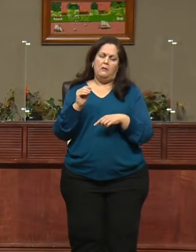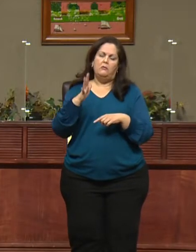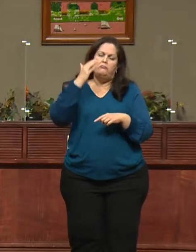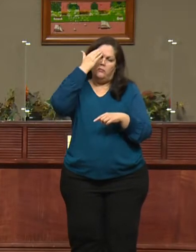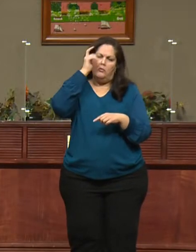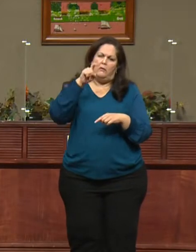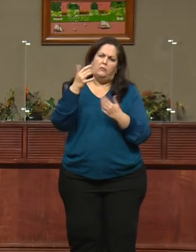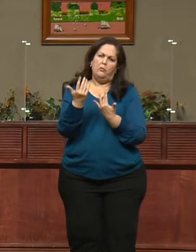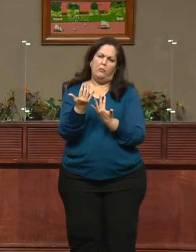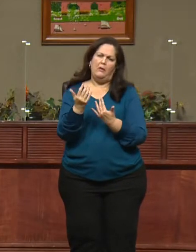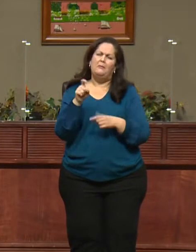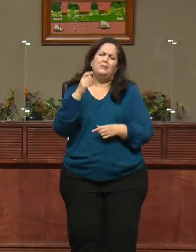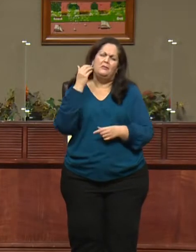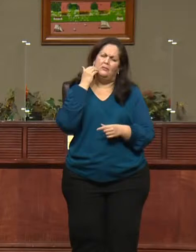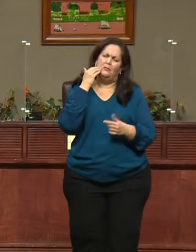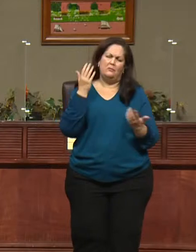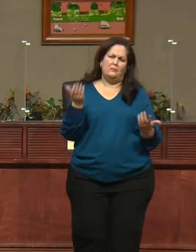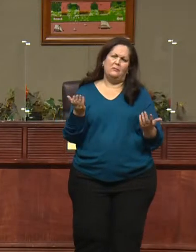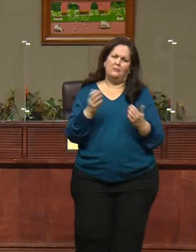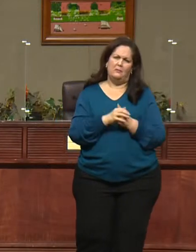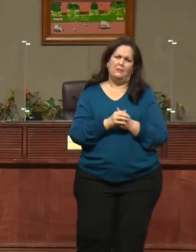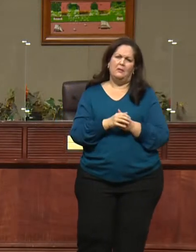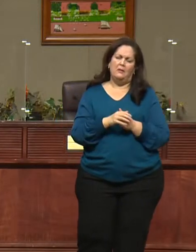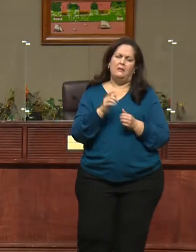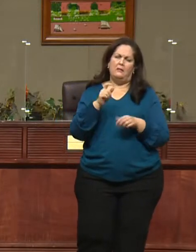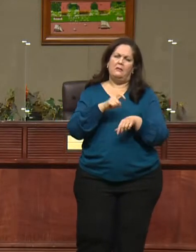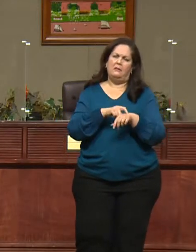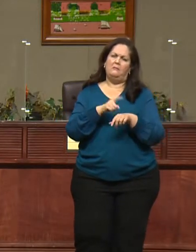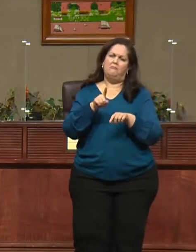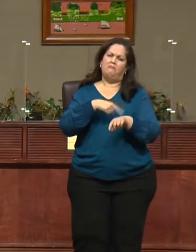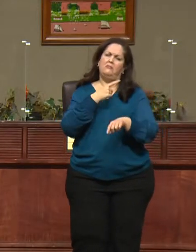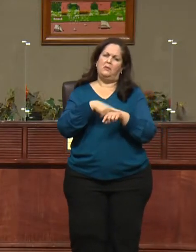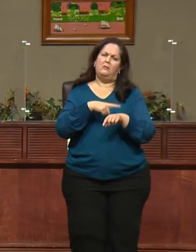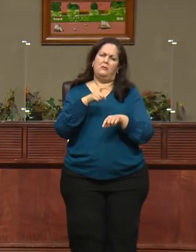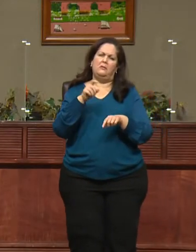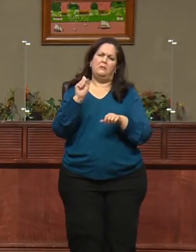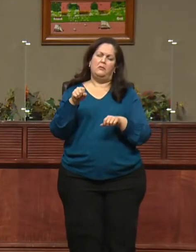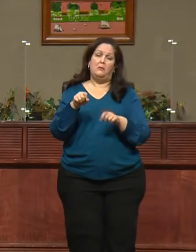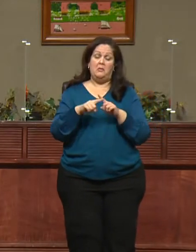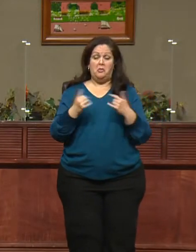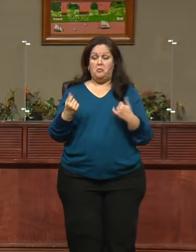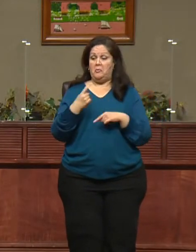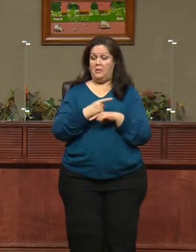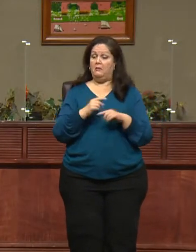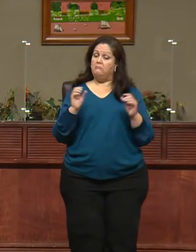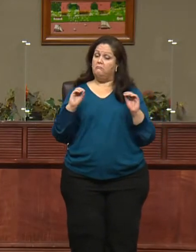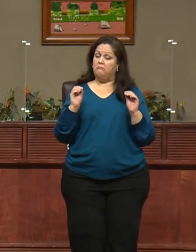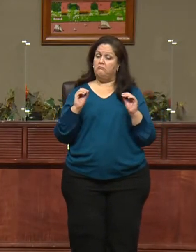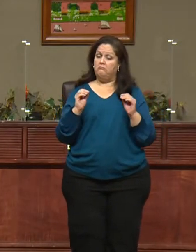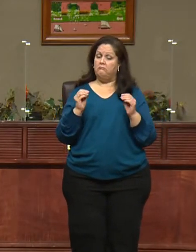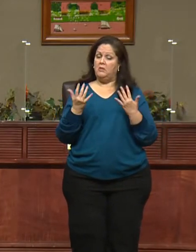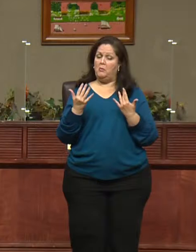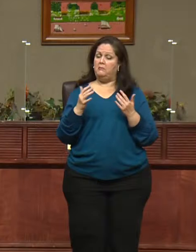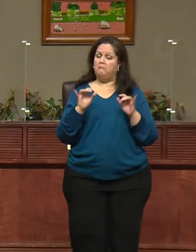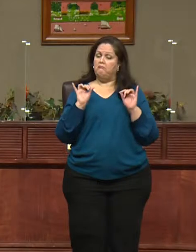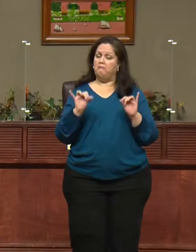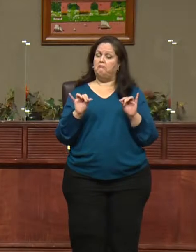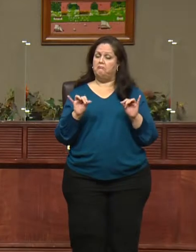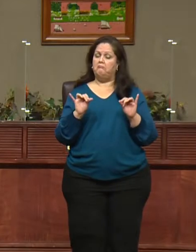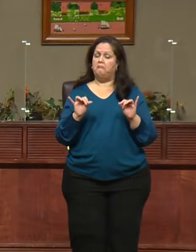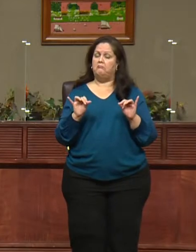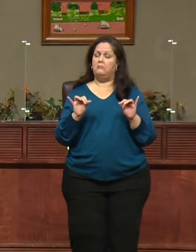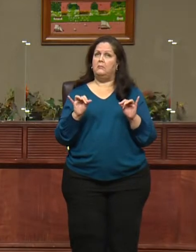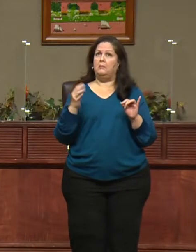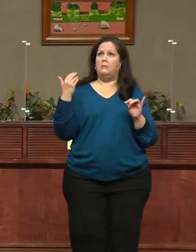it's true, the time wait could increase. But we haven't seen any increase today on wait, and we went